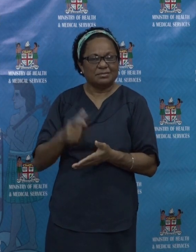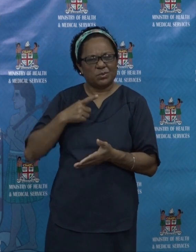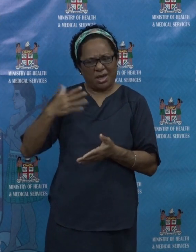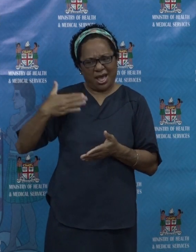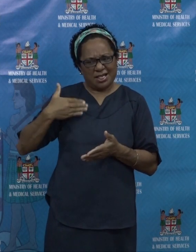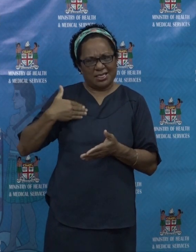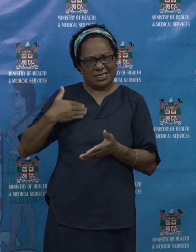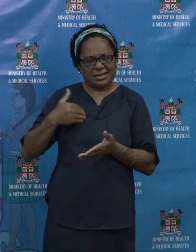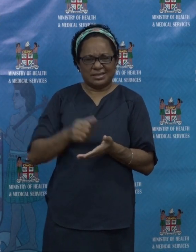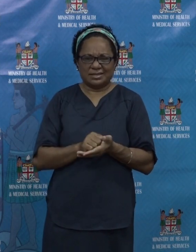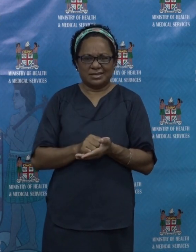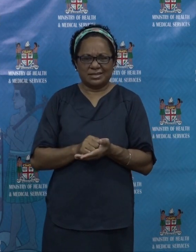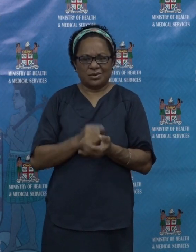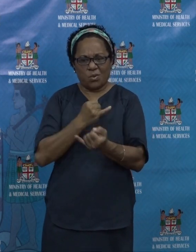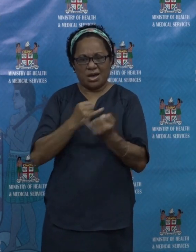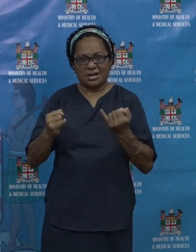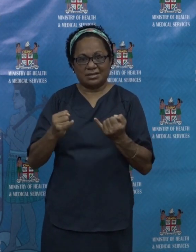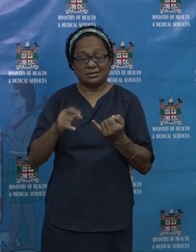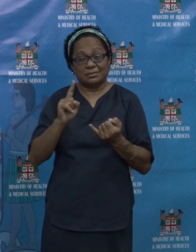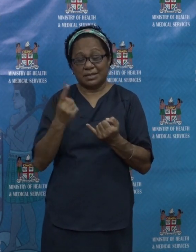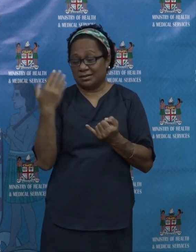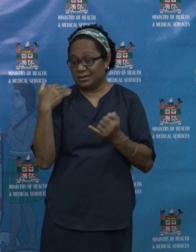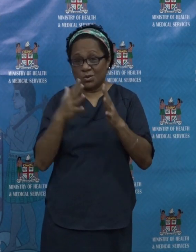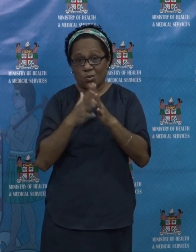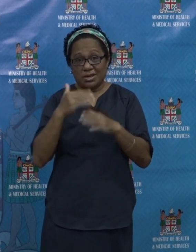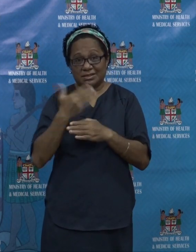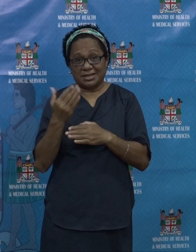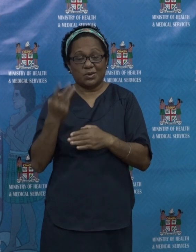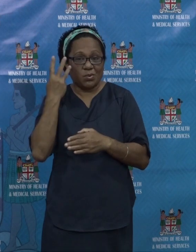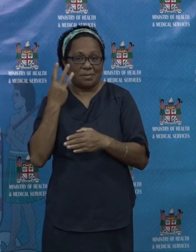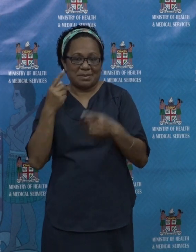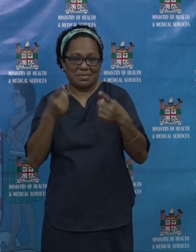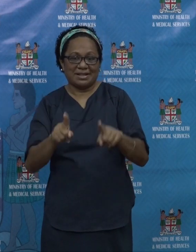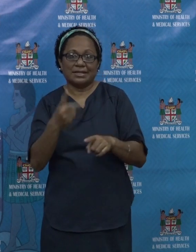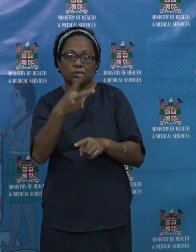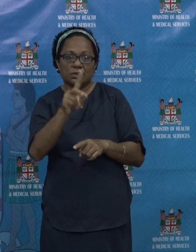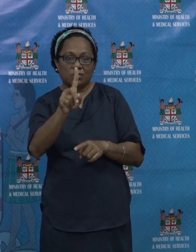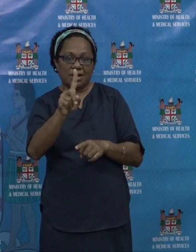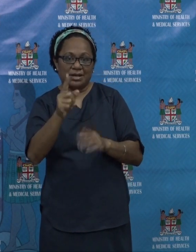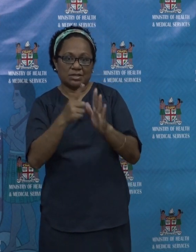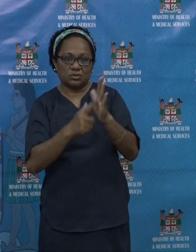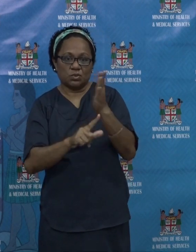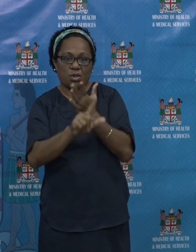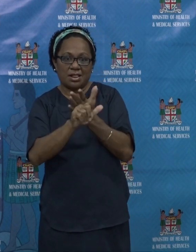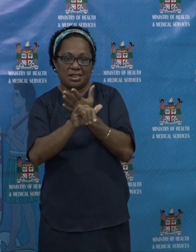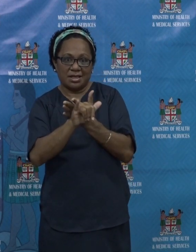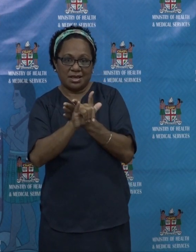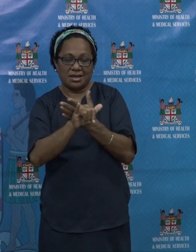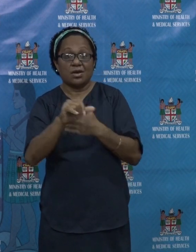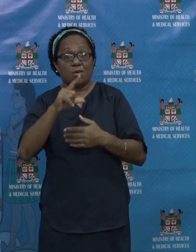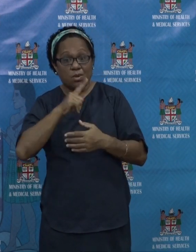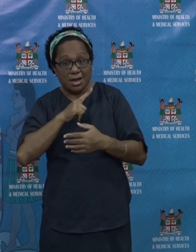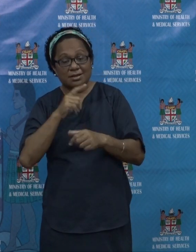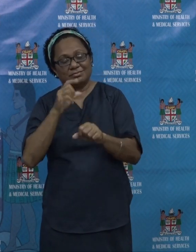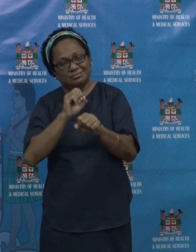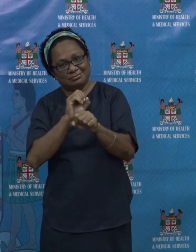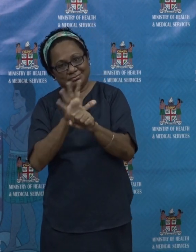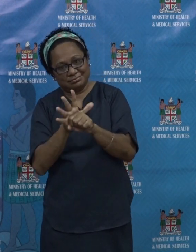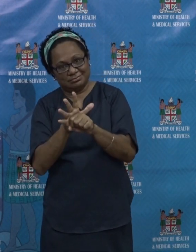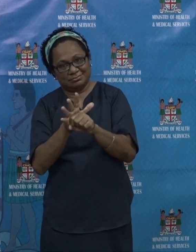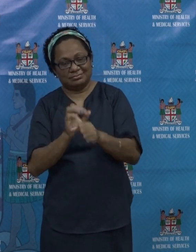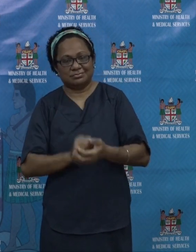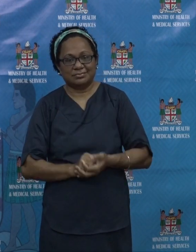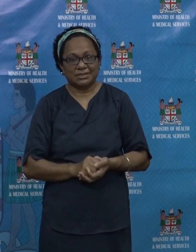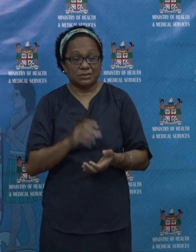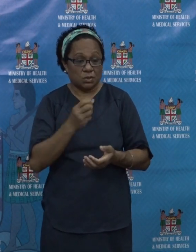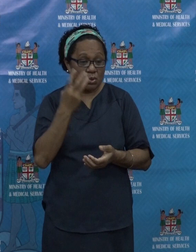Unfortunately, our colleague passed away on Wednesday, the 21st of July, from complications of COVID-19, despite the